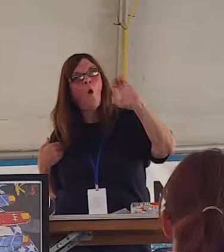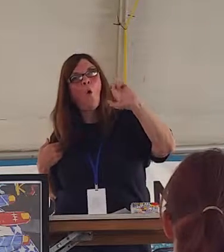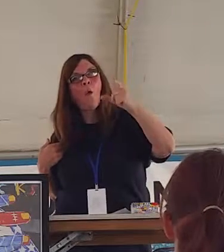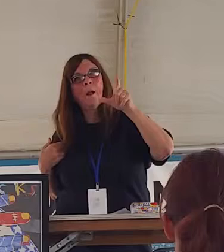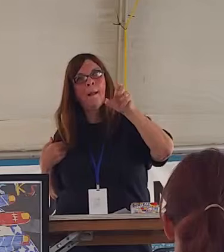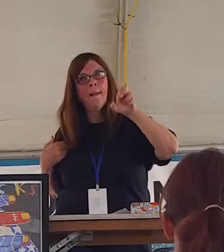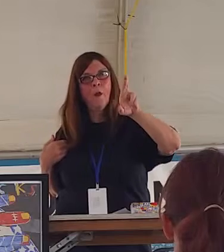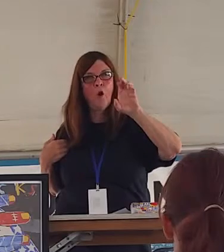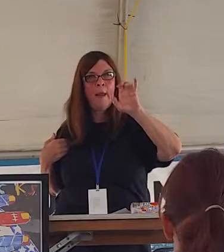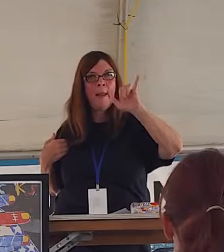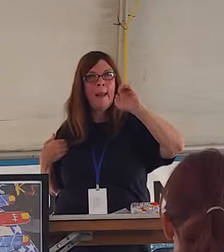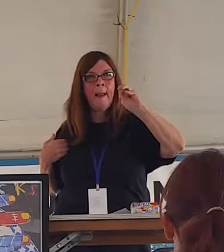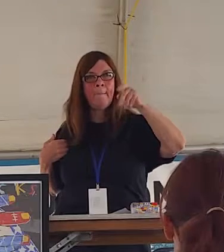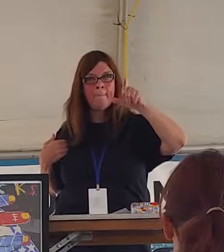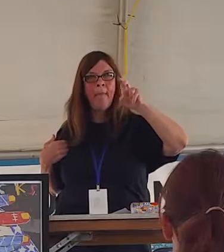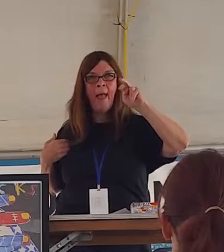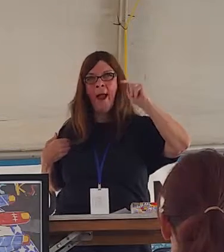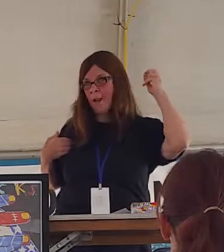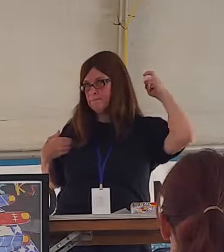cochlear implant.